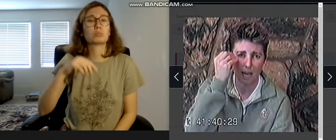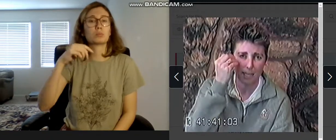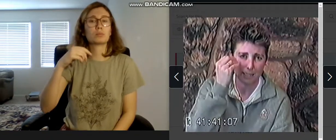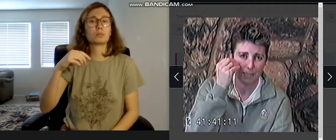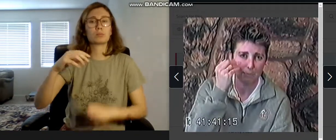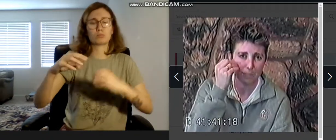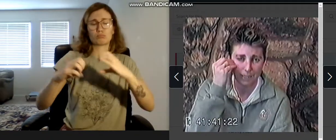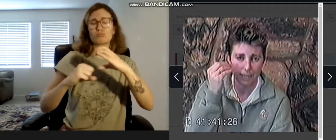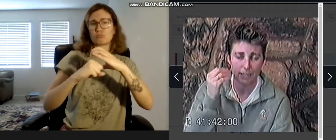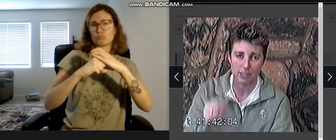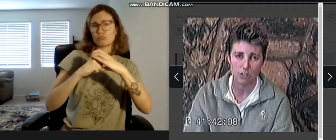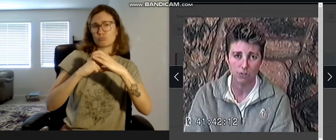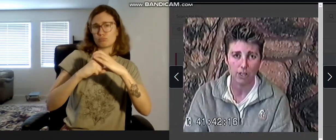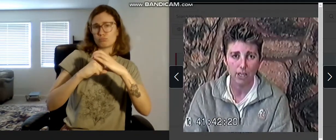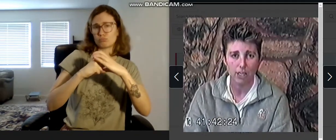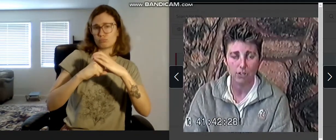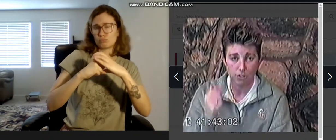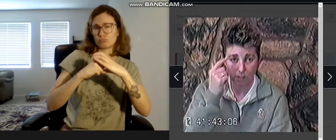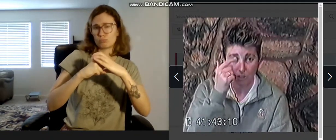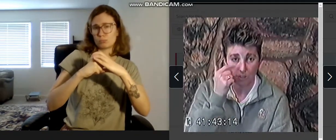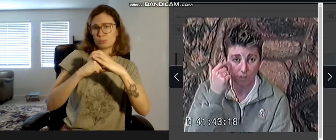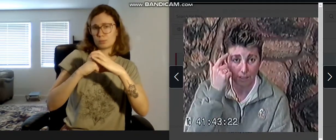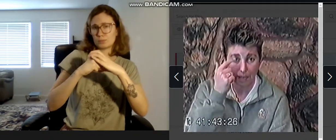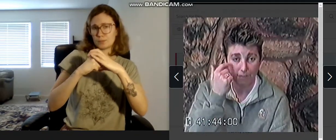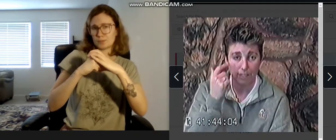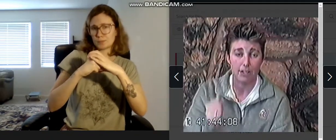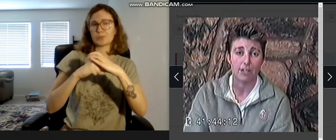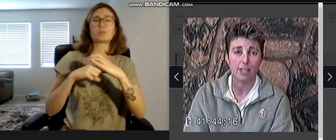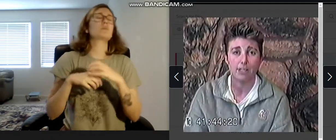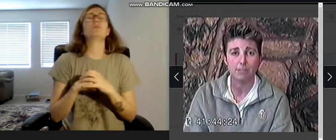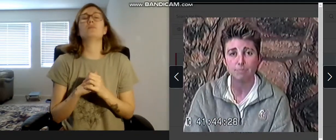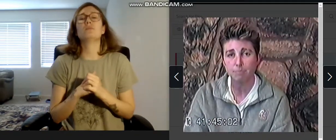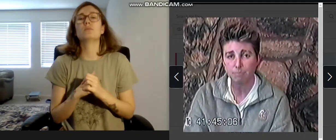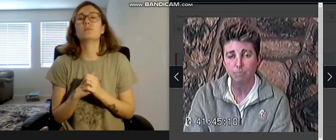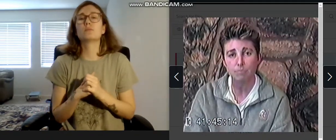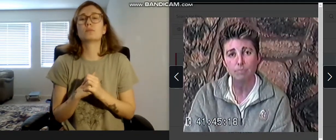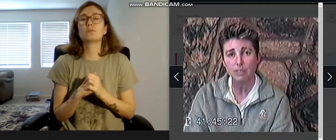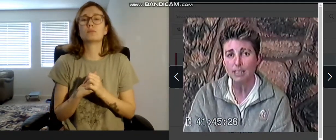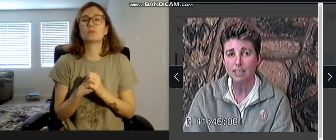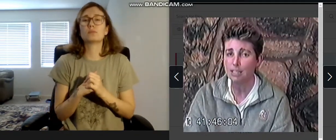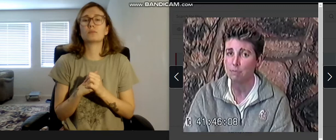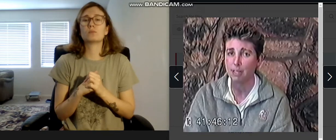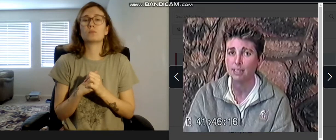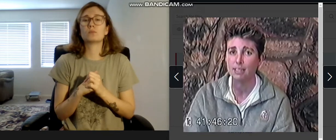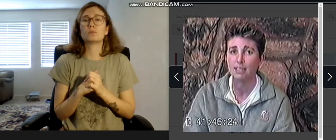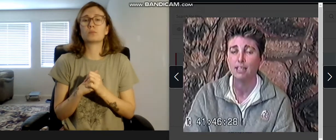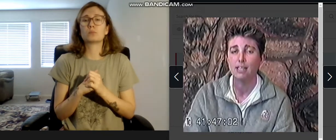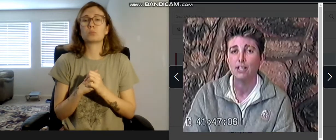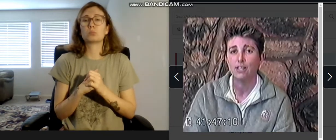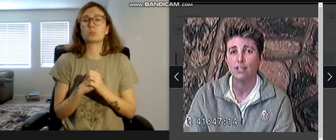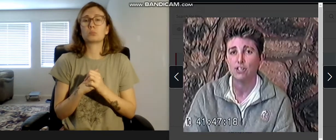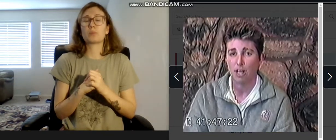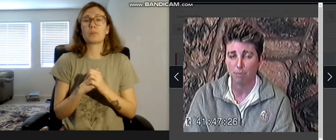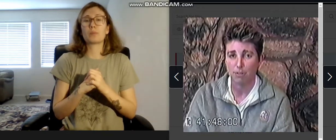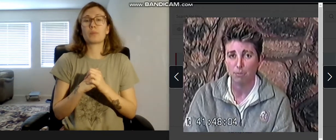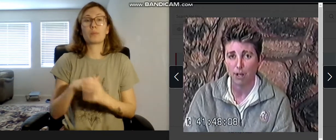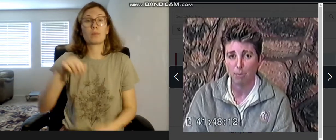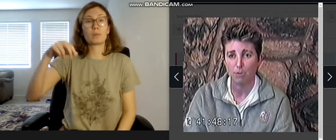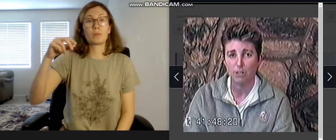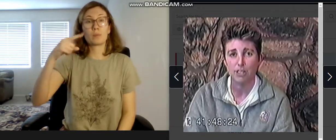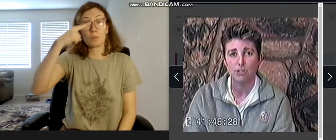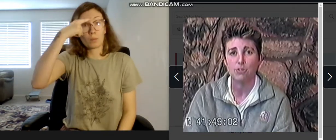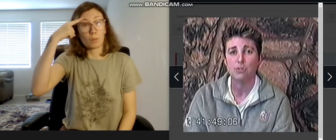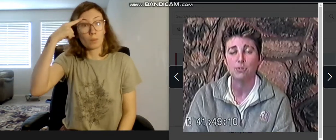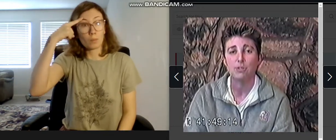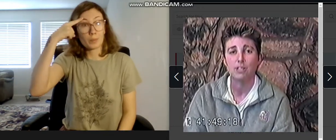because the eye is deeply set into this little cavity area here. And that is mainly the job of the brow